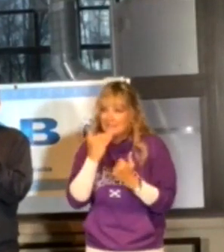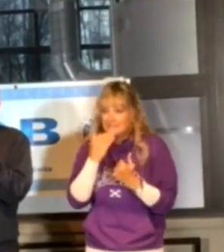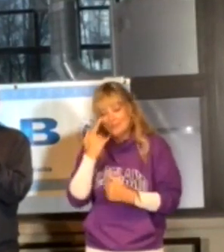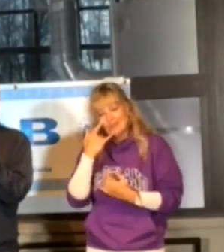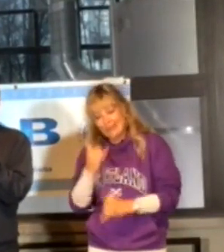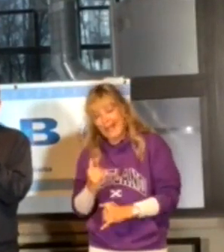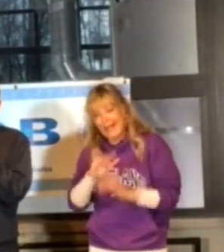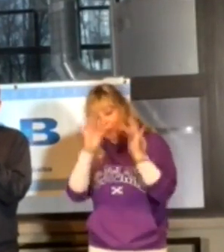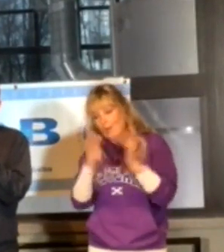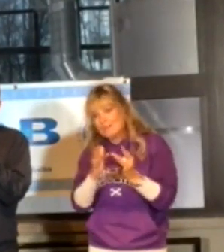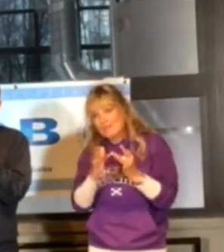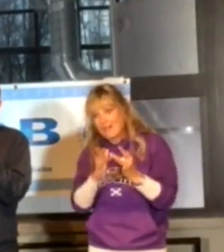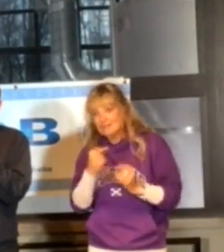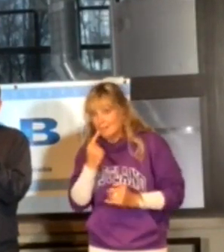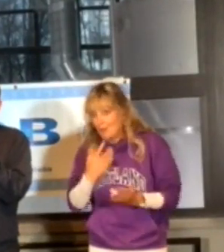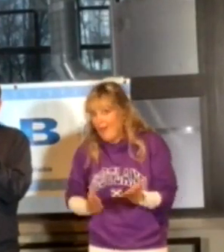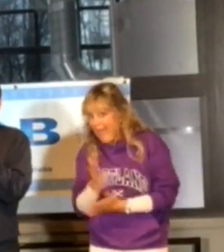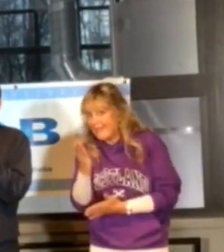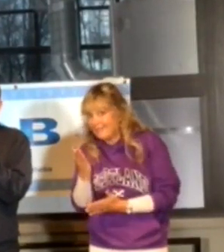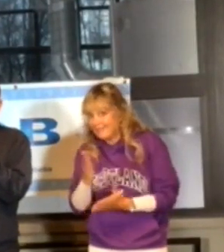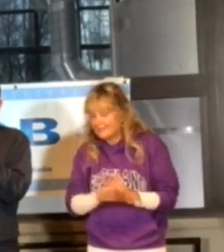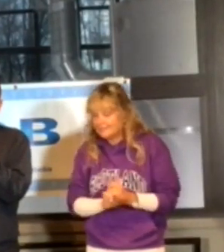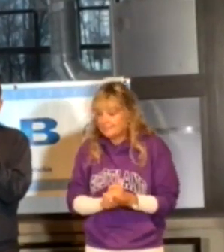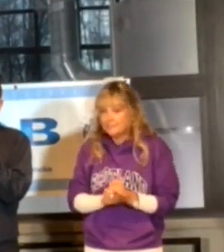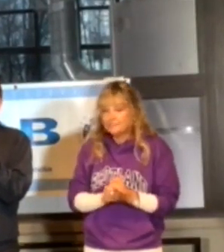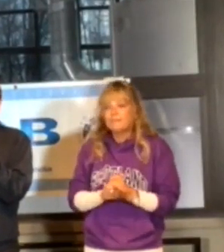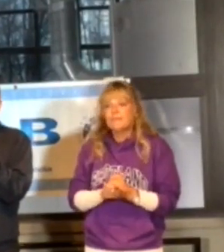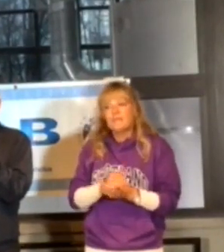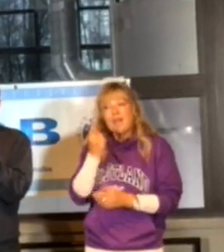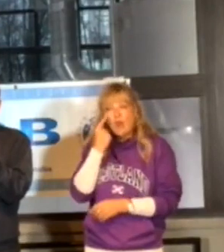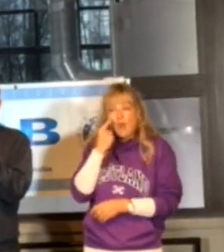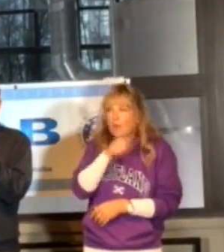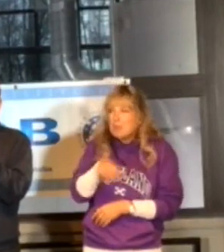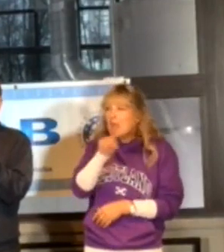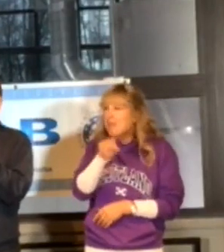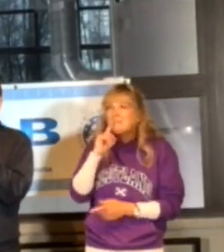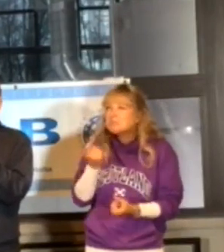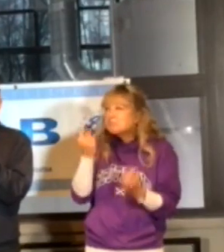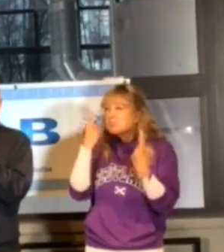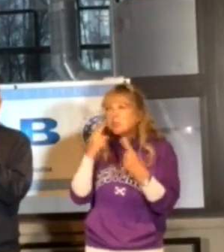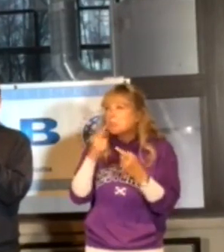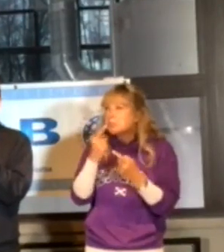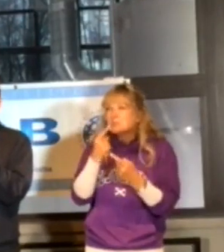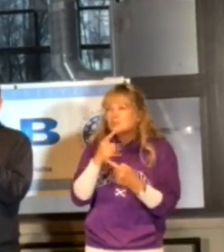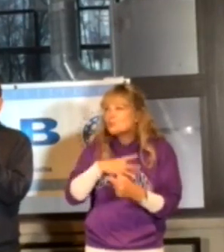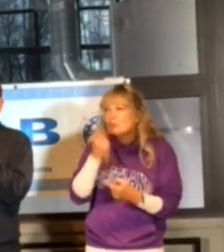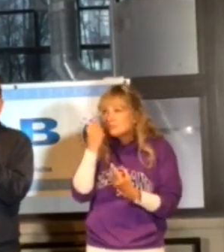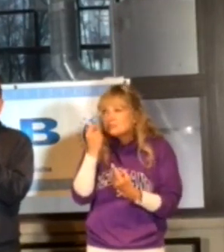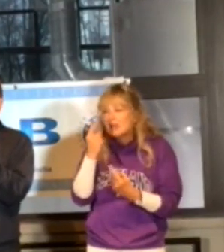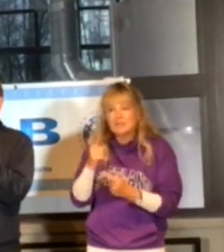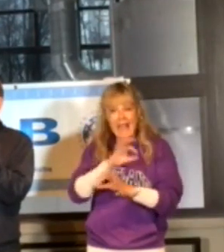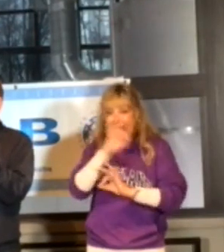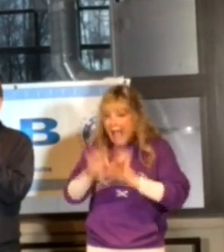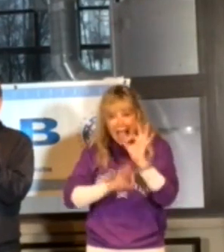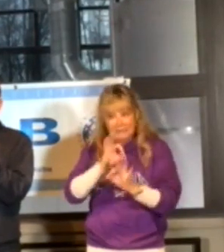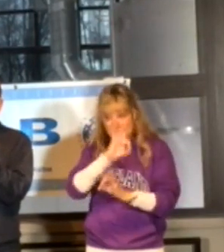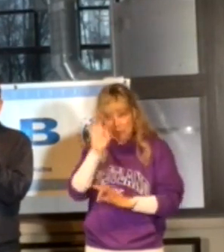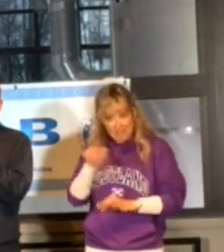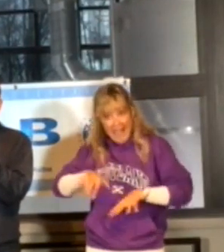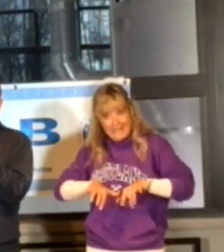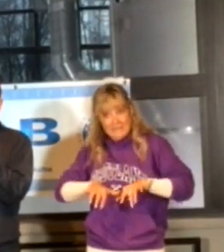to go on the website, have a look at it, ask whatever questions you like. The admin team are always available and